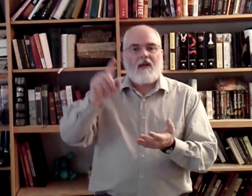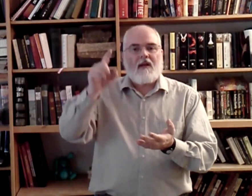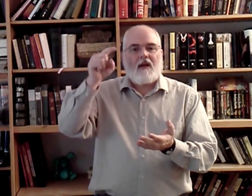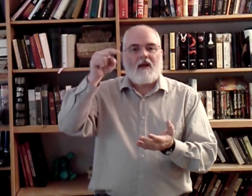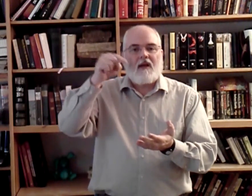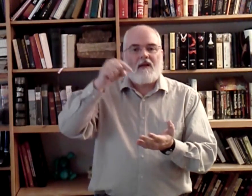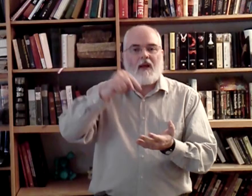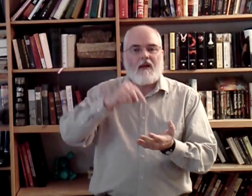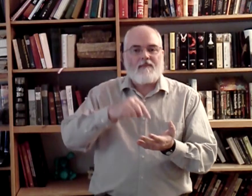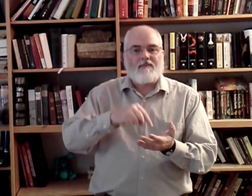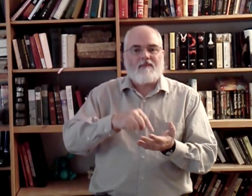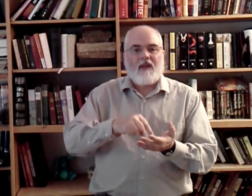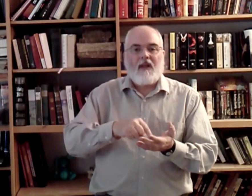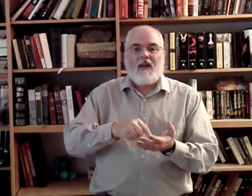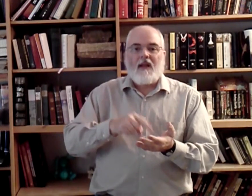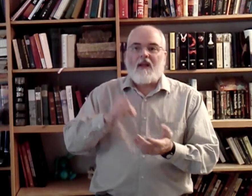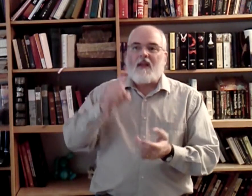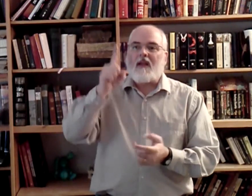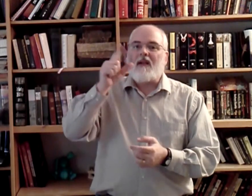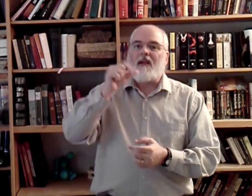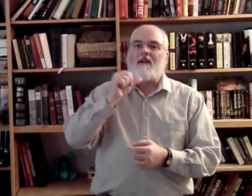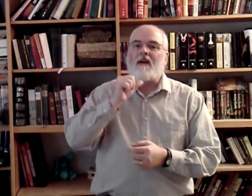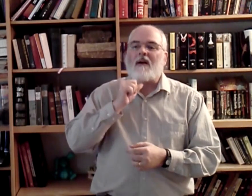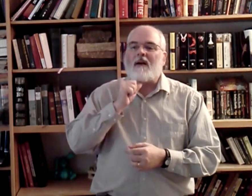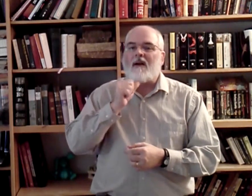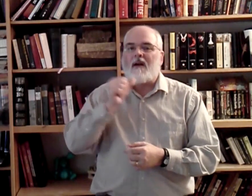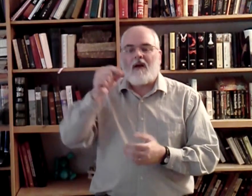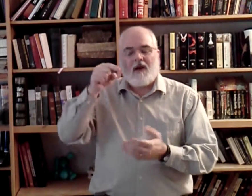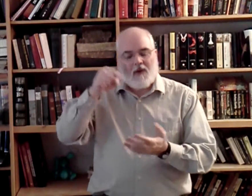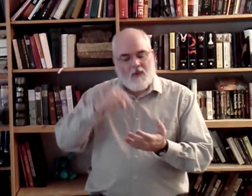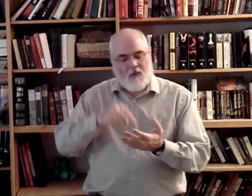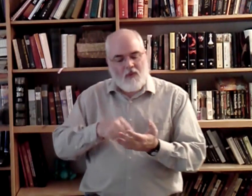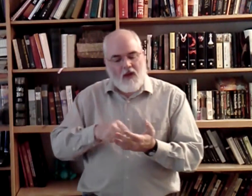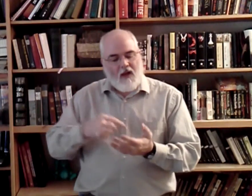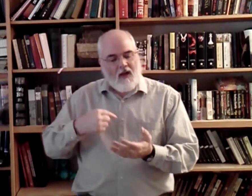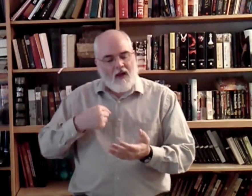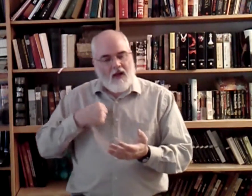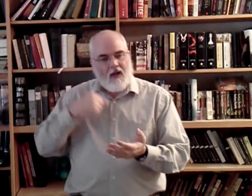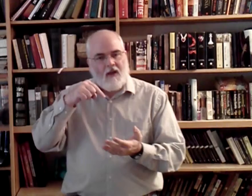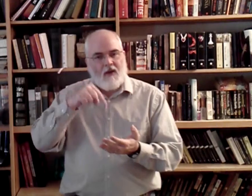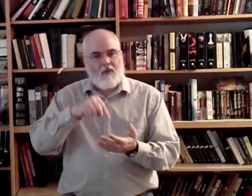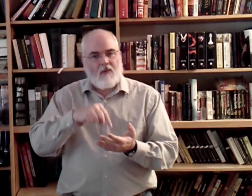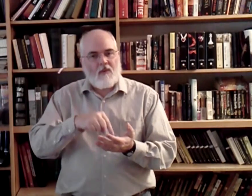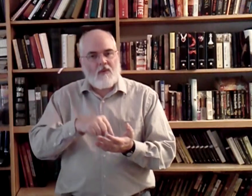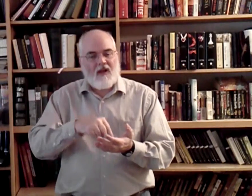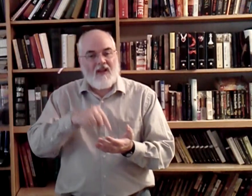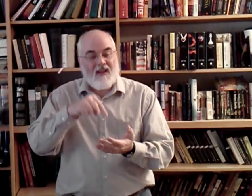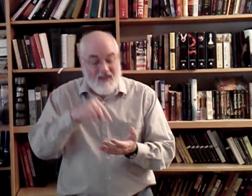paid a debt he did not owe. I owed a